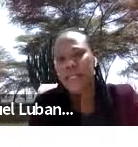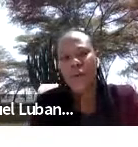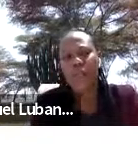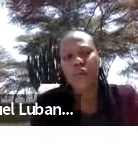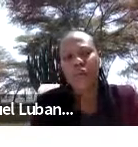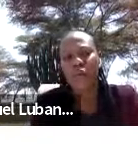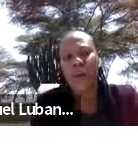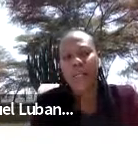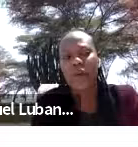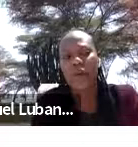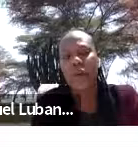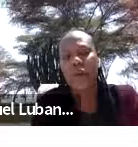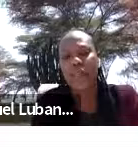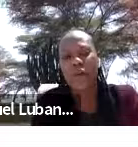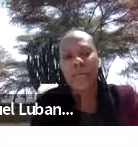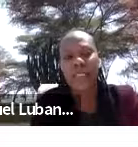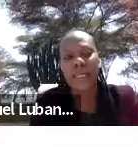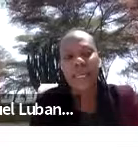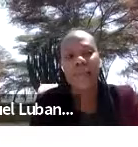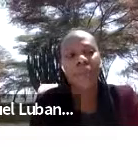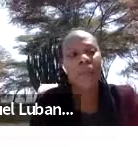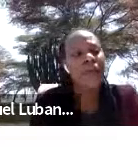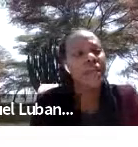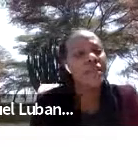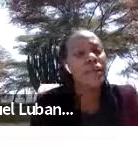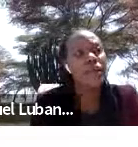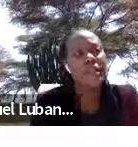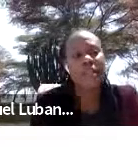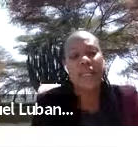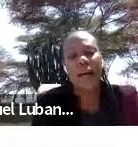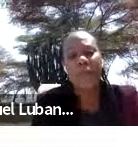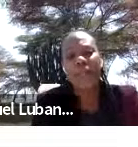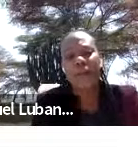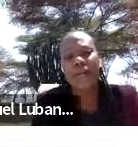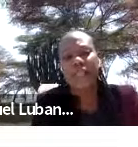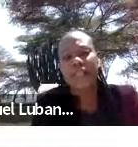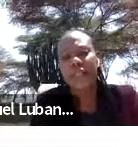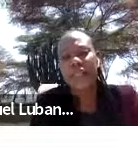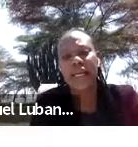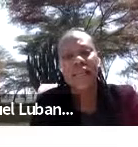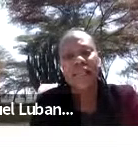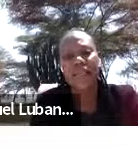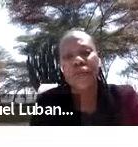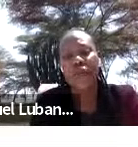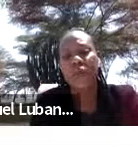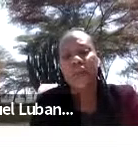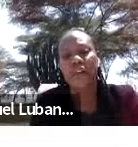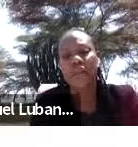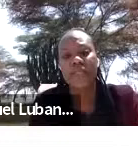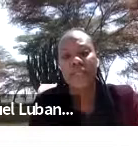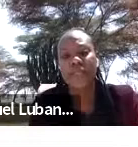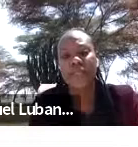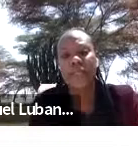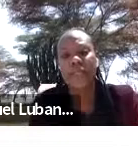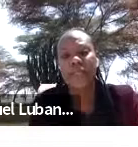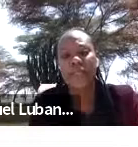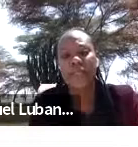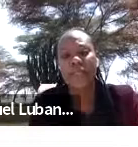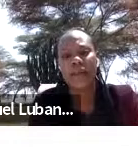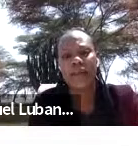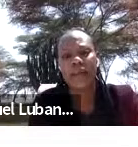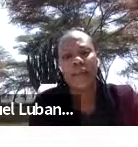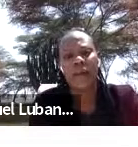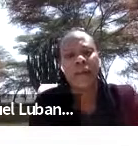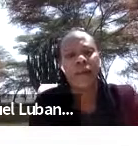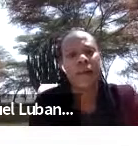you'll see Nairobi looks quite low, and you might say, it's because it's in an urban area. It's actually less than 12.5%. Next slide,